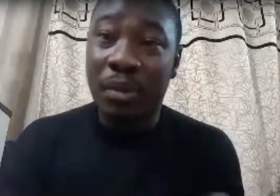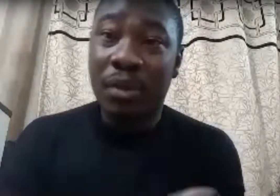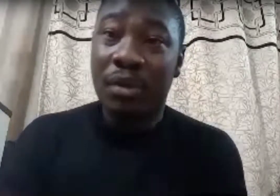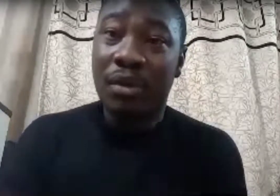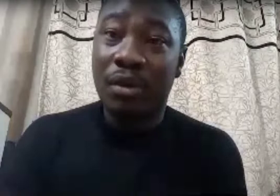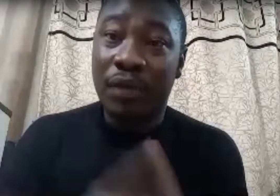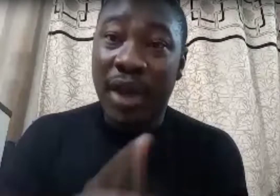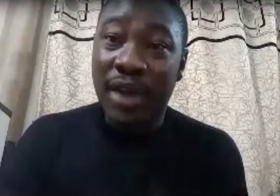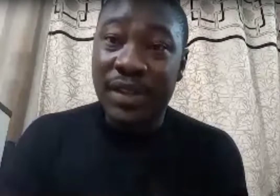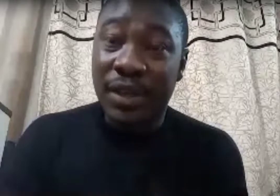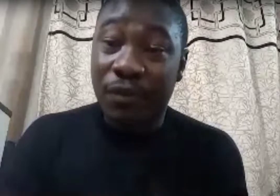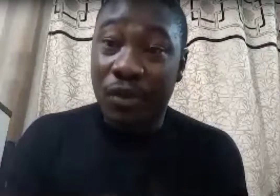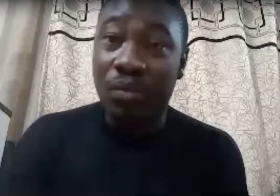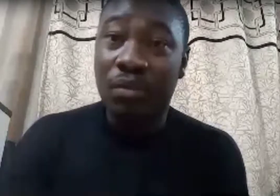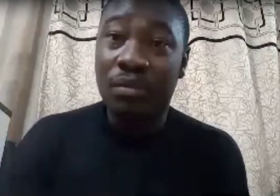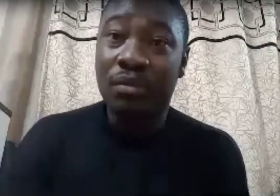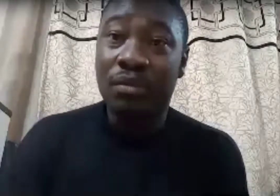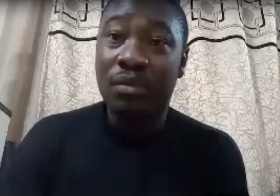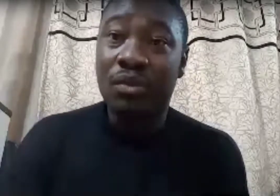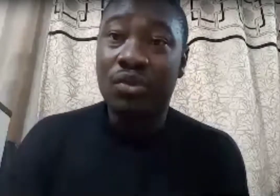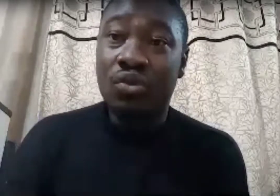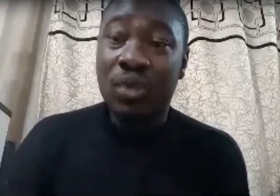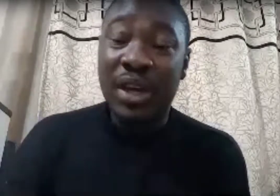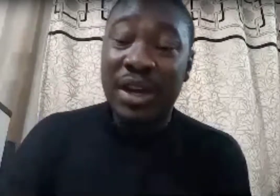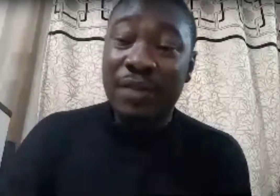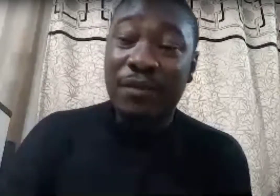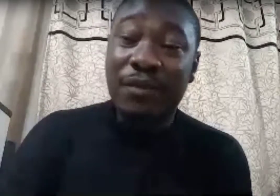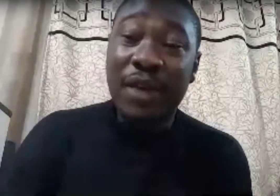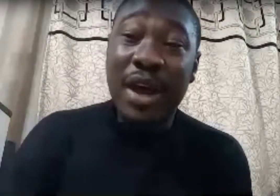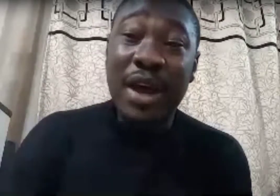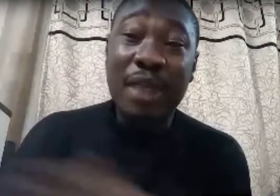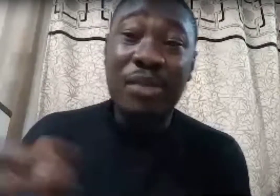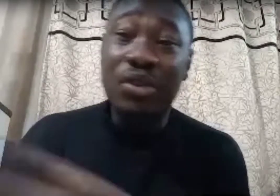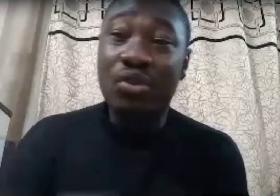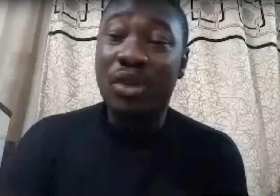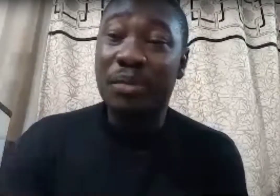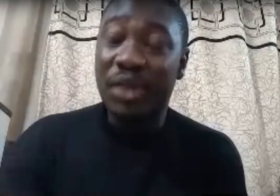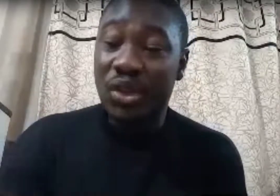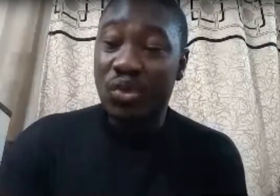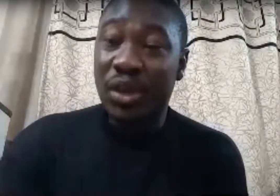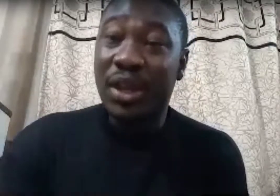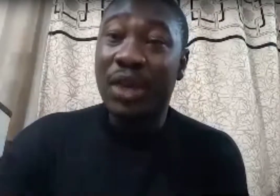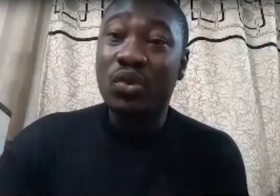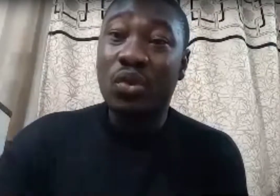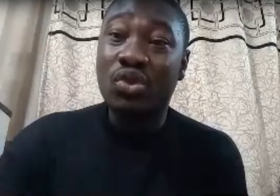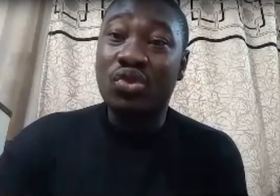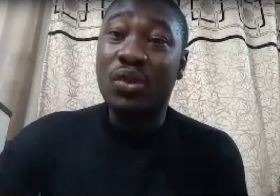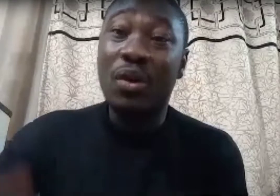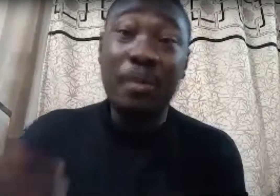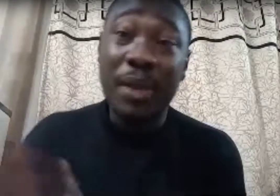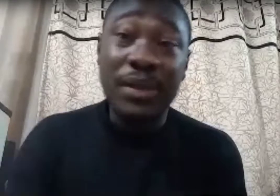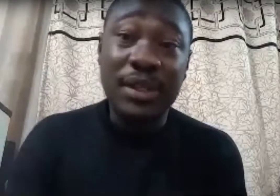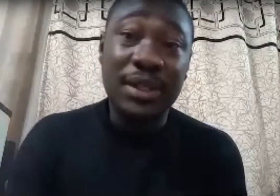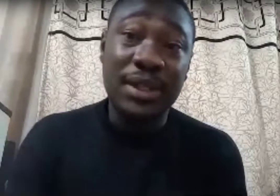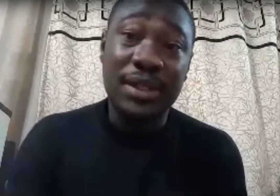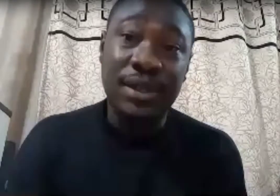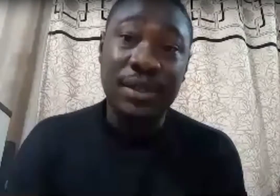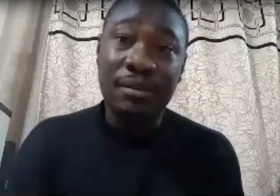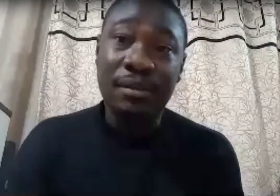how to construct compound sentences with your mentor. That's the leverage you have when you have a mentor. It's